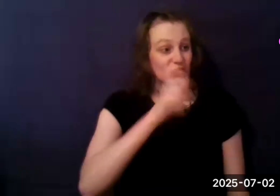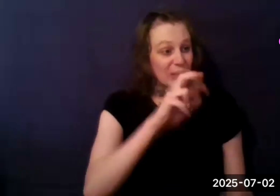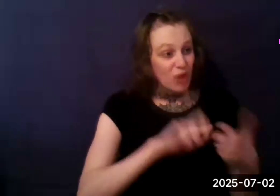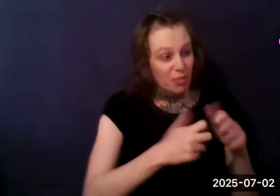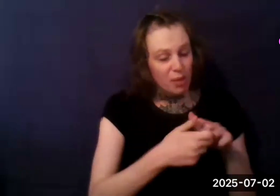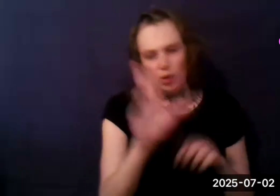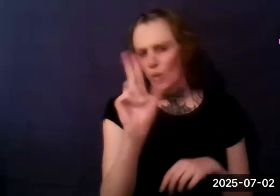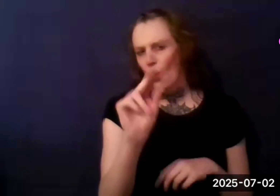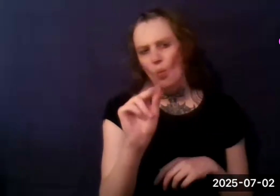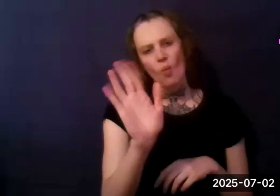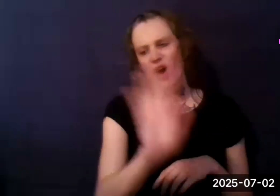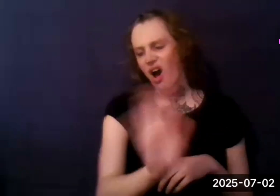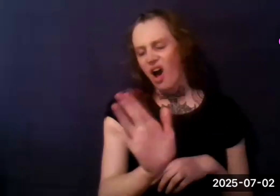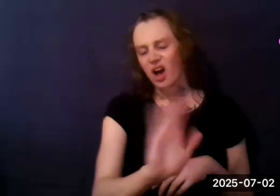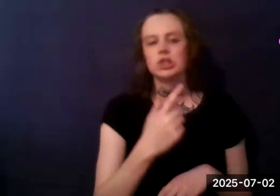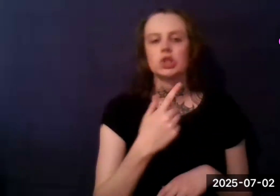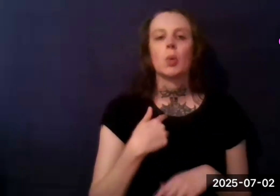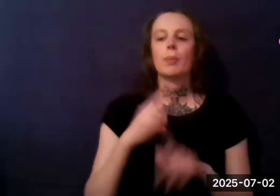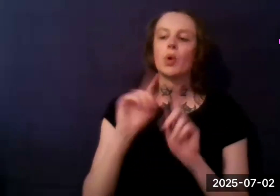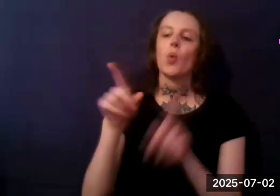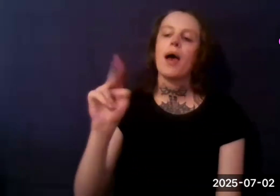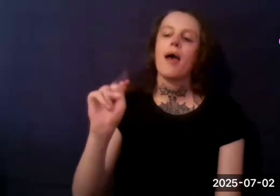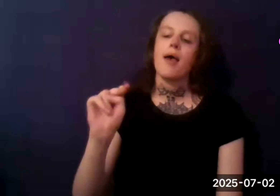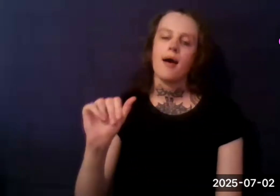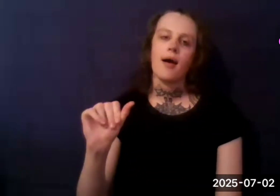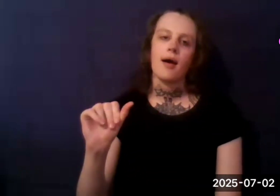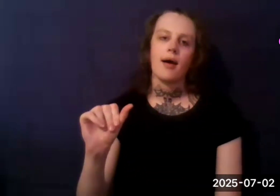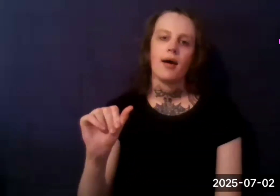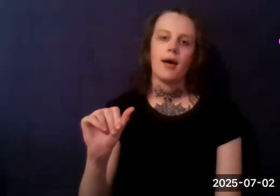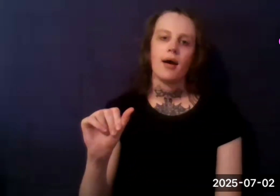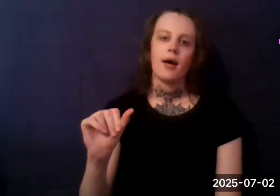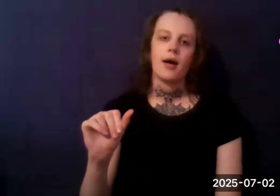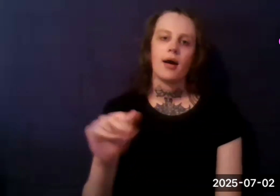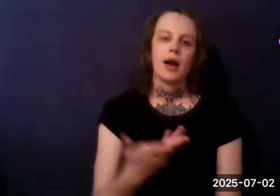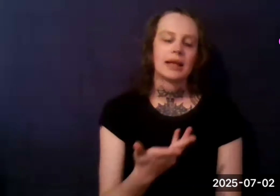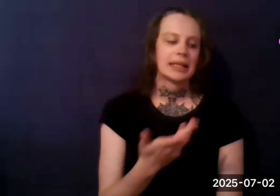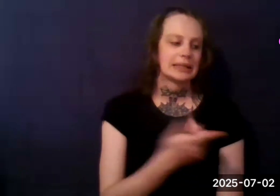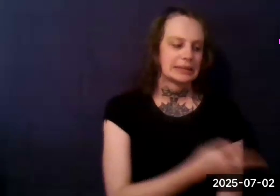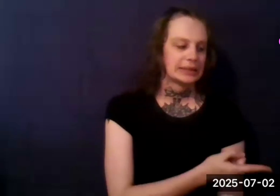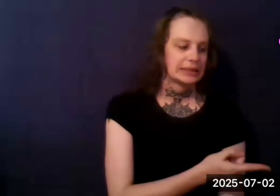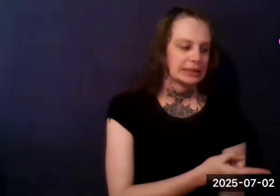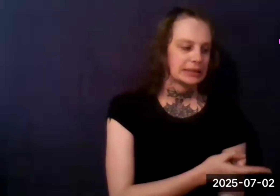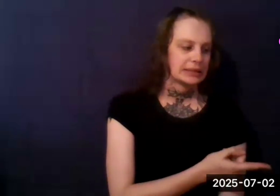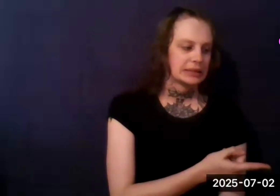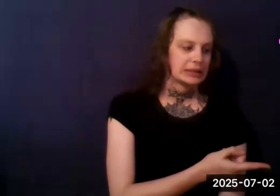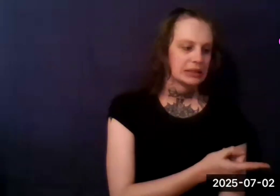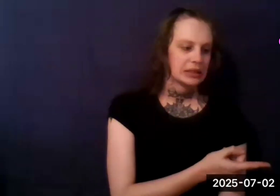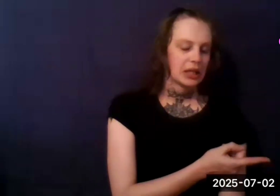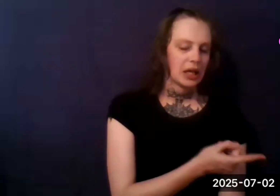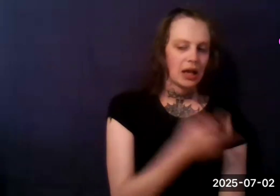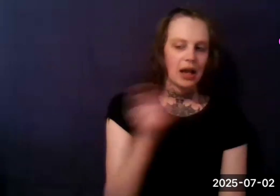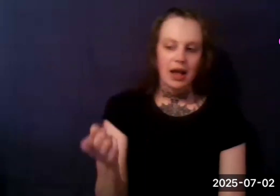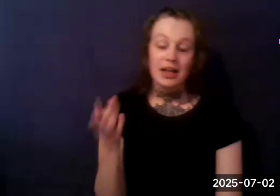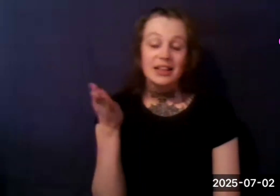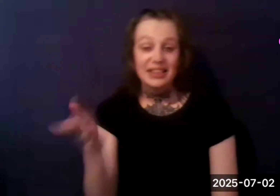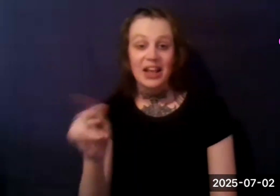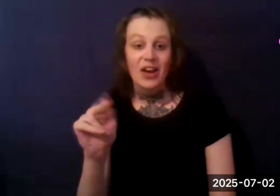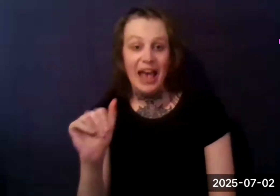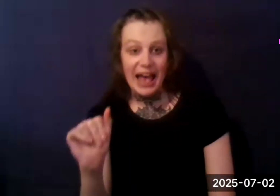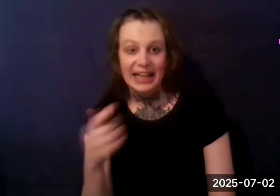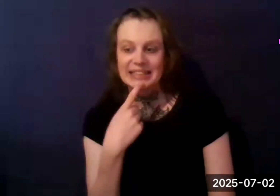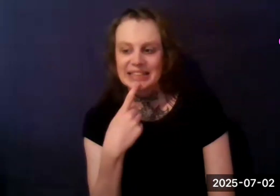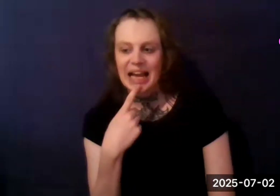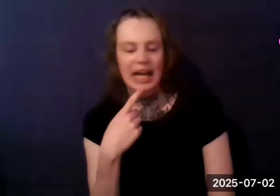That was never the problem. So I'm going to go to NA. And then they're like, well, we include the alcohol. Like, you can't drink. Like, that's also a problem for you. And I